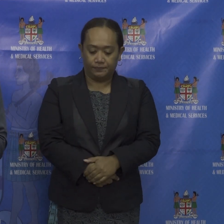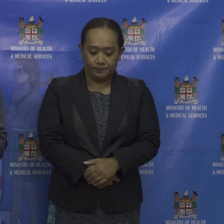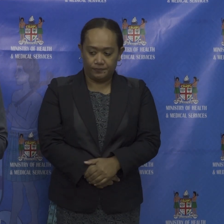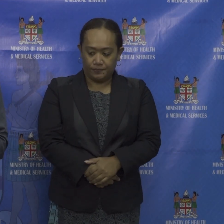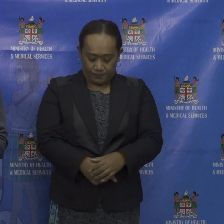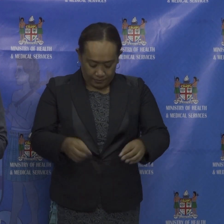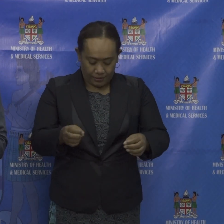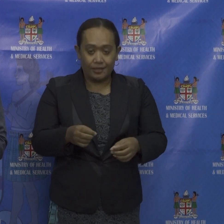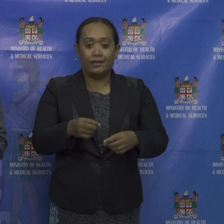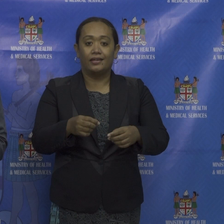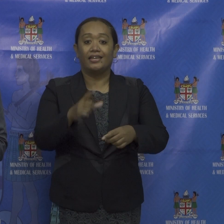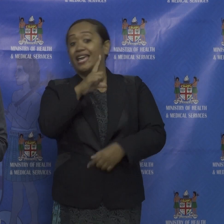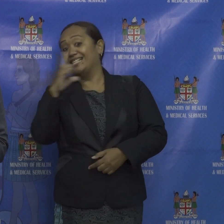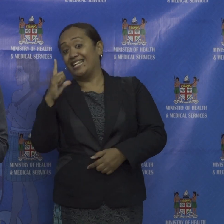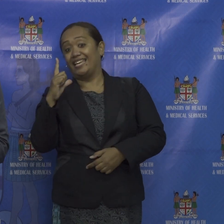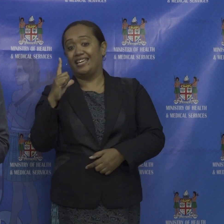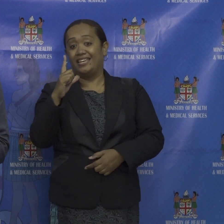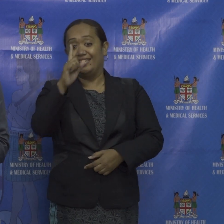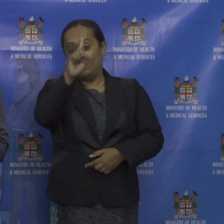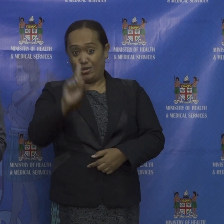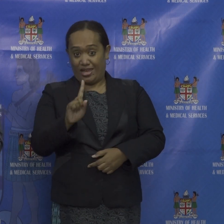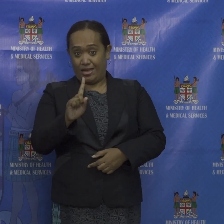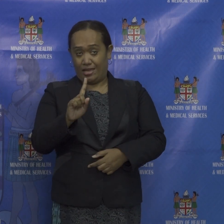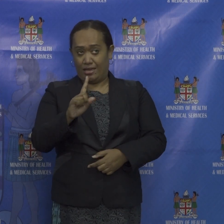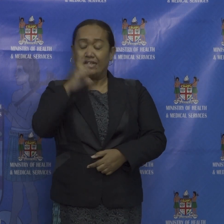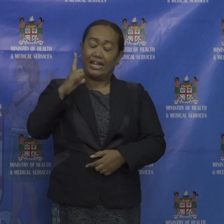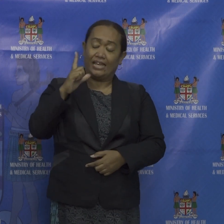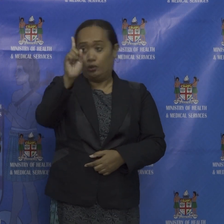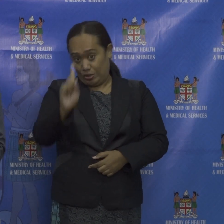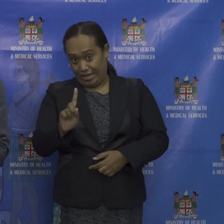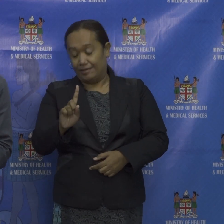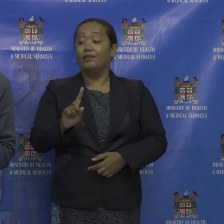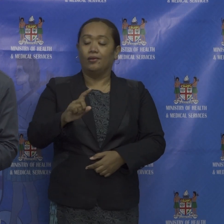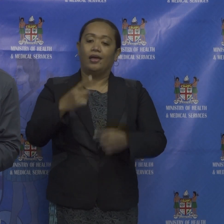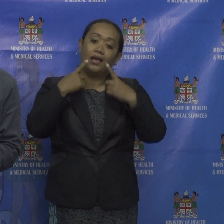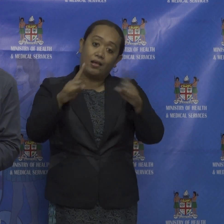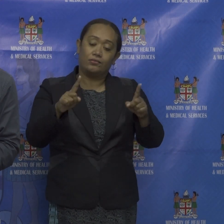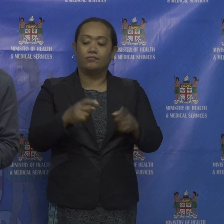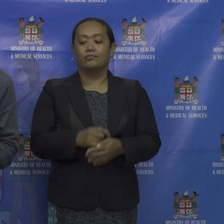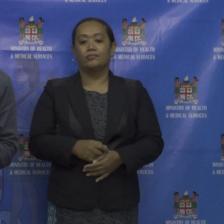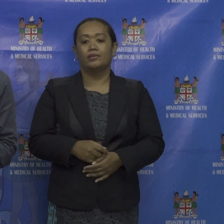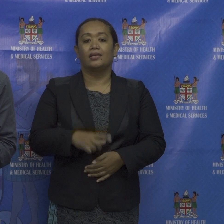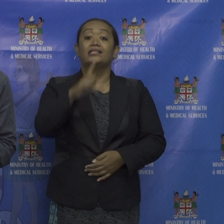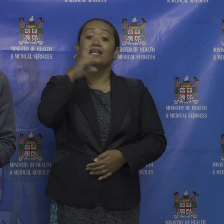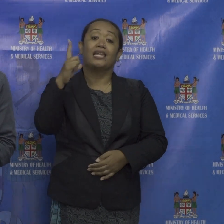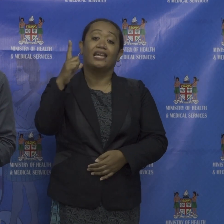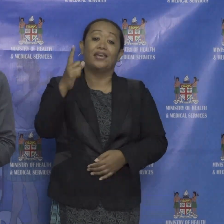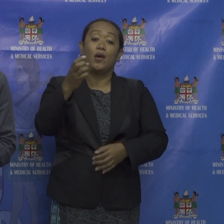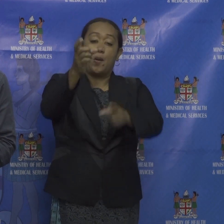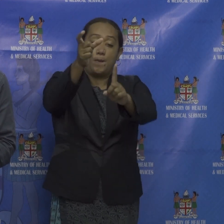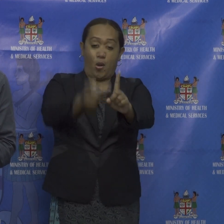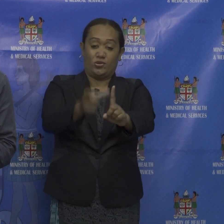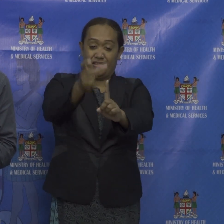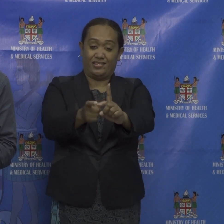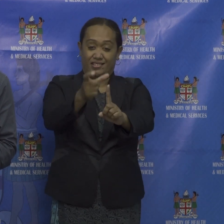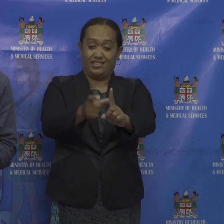As we announced earlier today in a press statement, the individual admitted to Lotoko Hospital Intensive